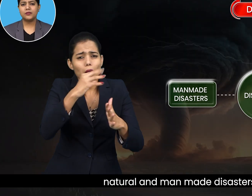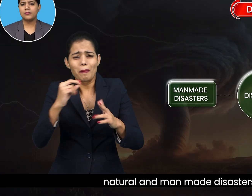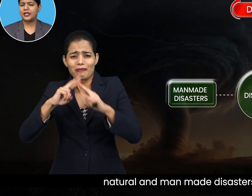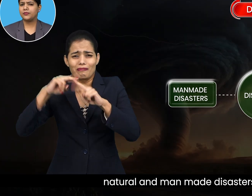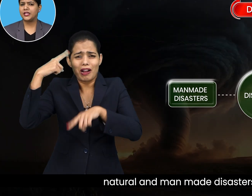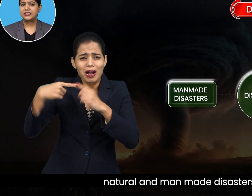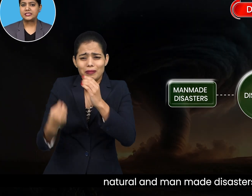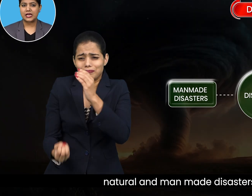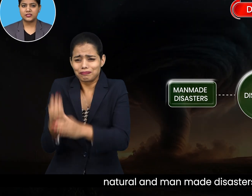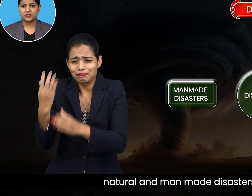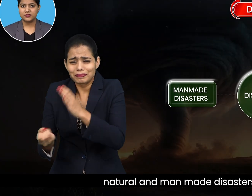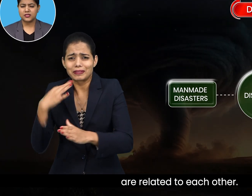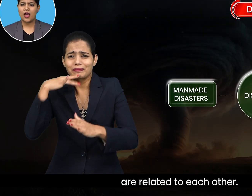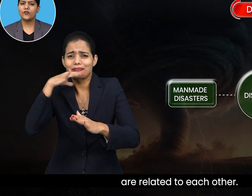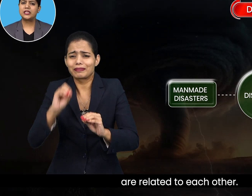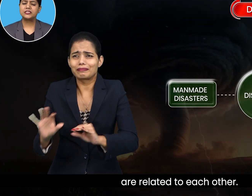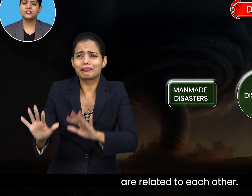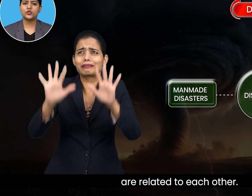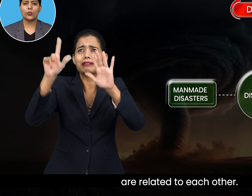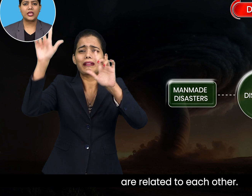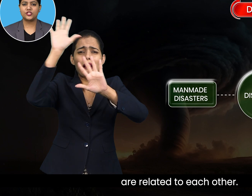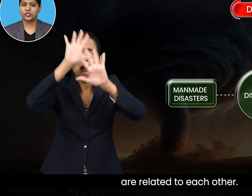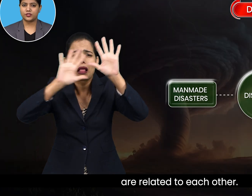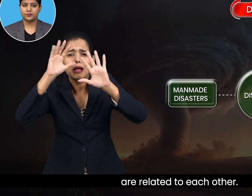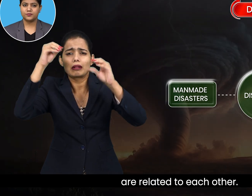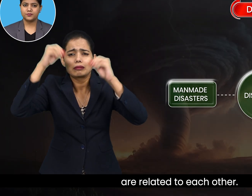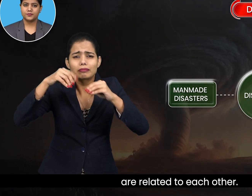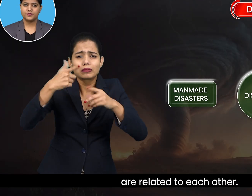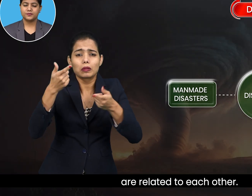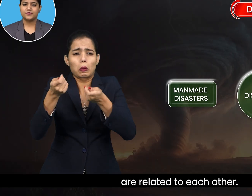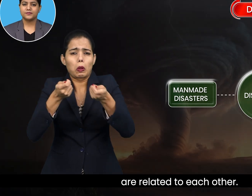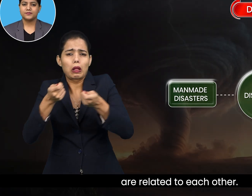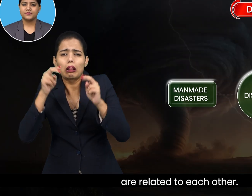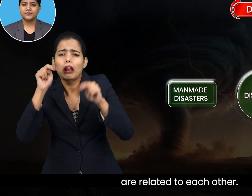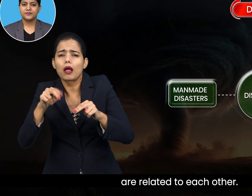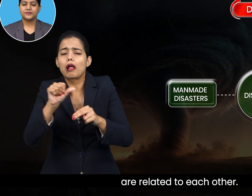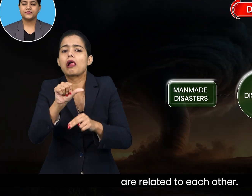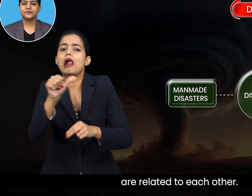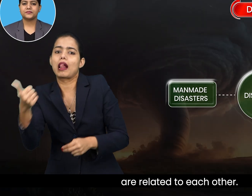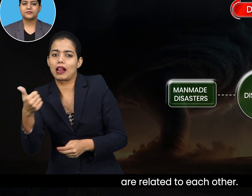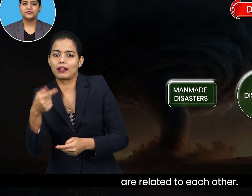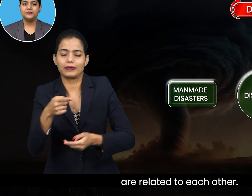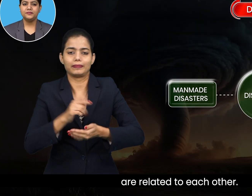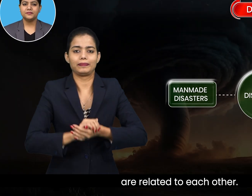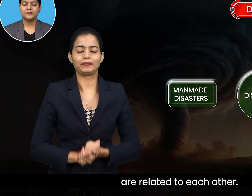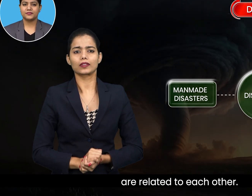natural and man-made disasters are related to each other.